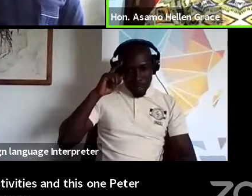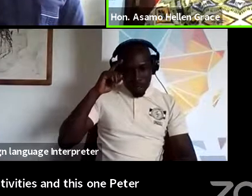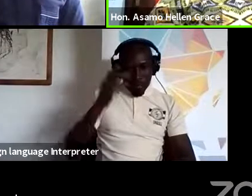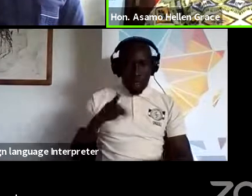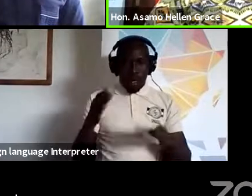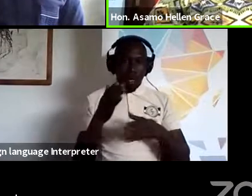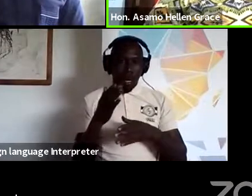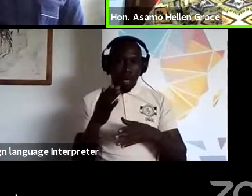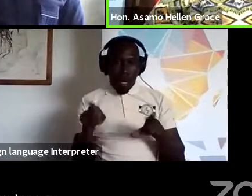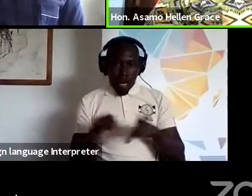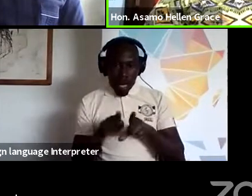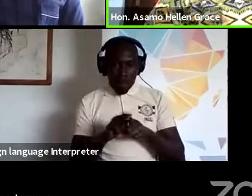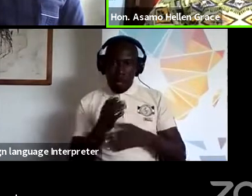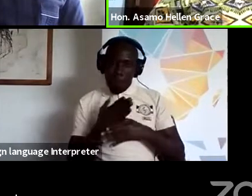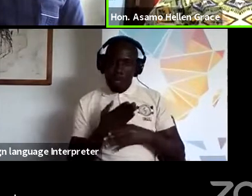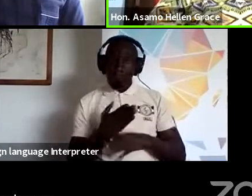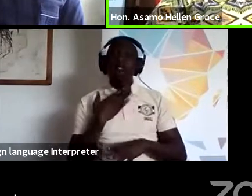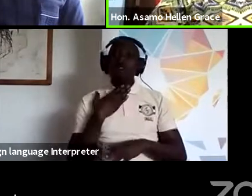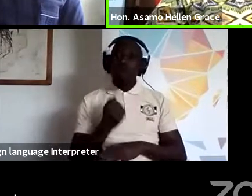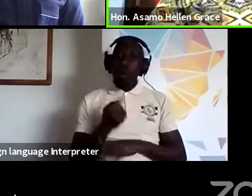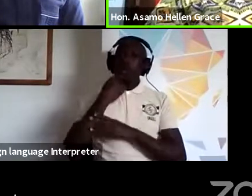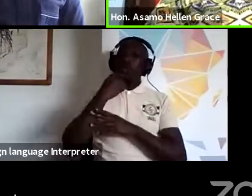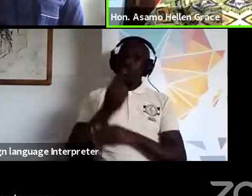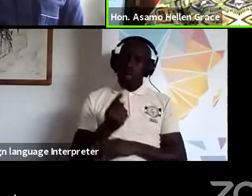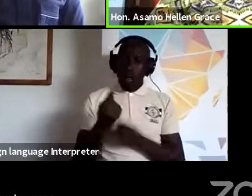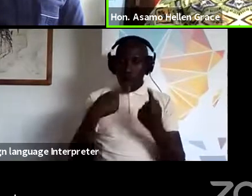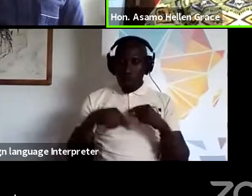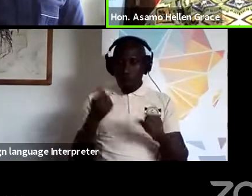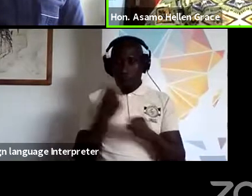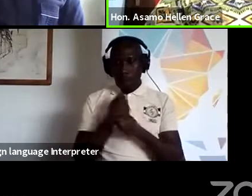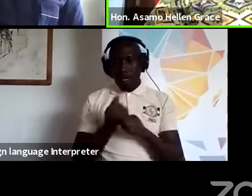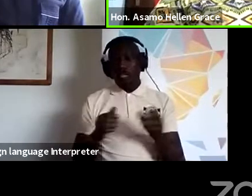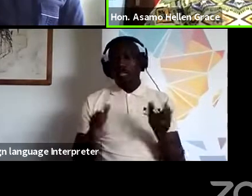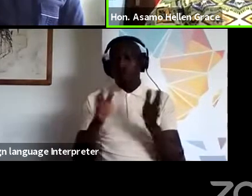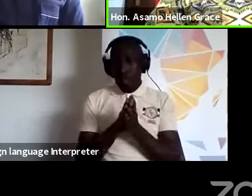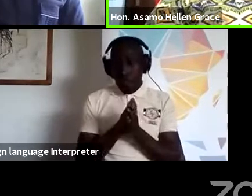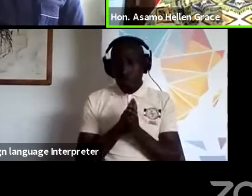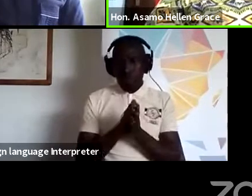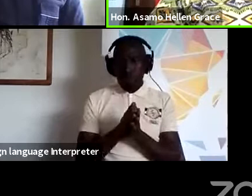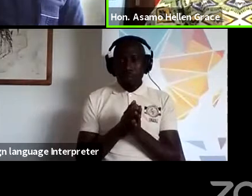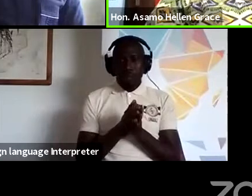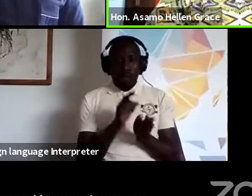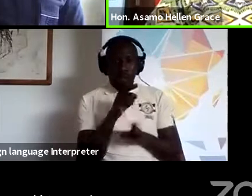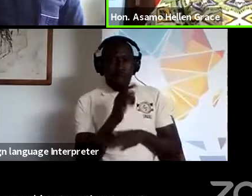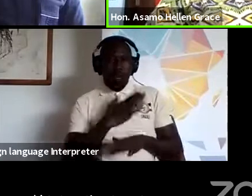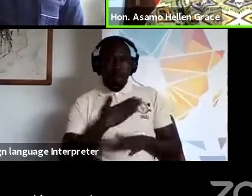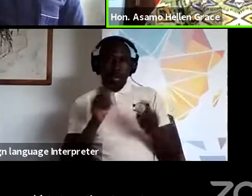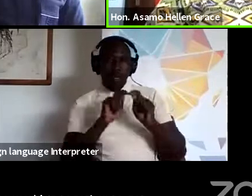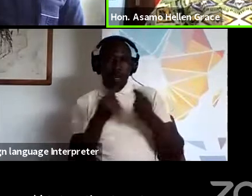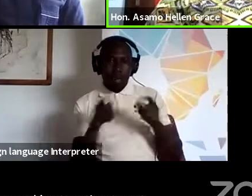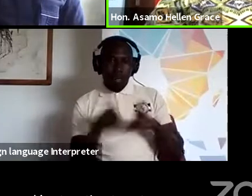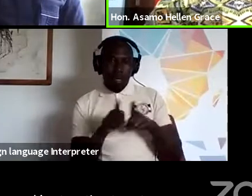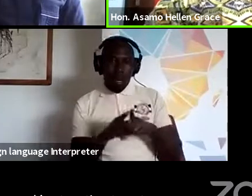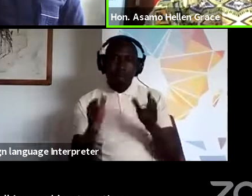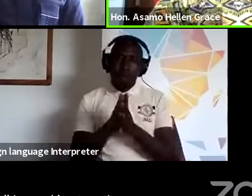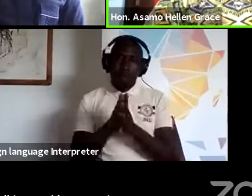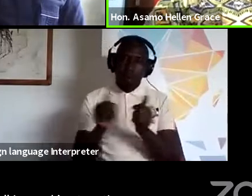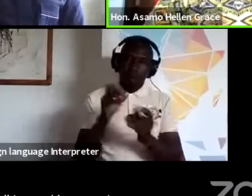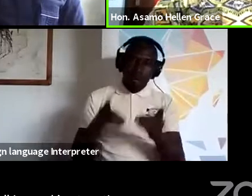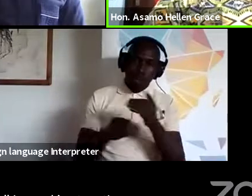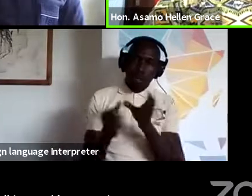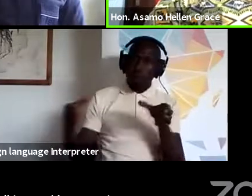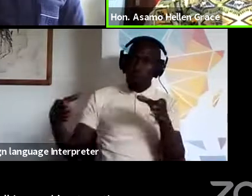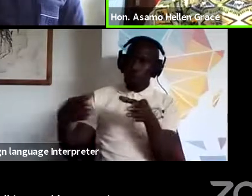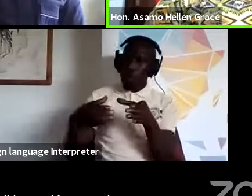a minister, I want to say that we shall be working together with my team and together with the disability